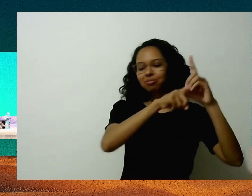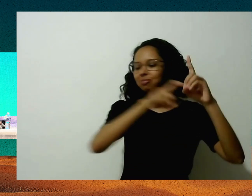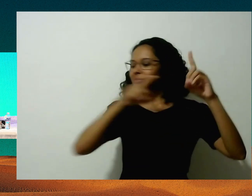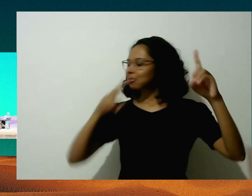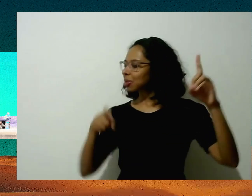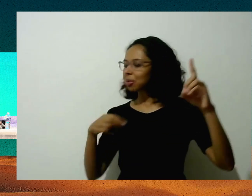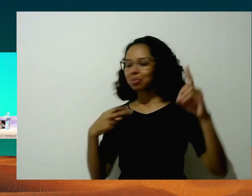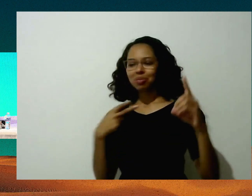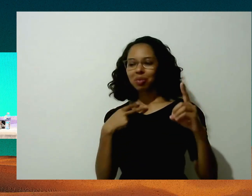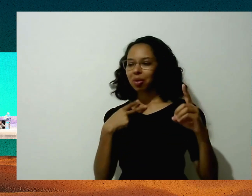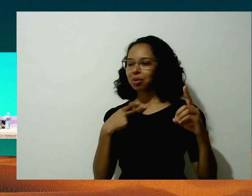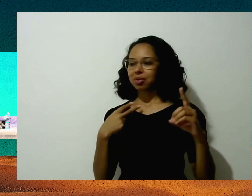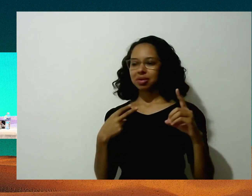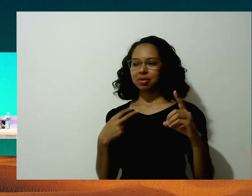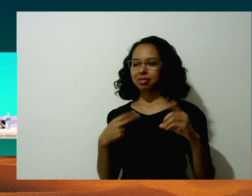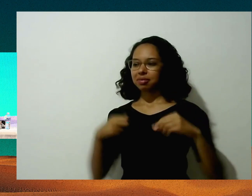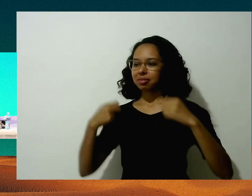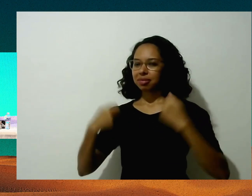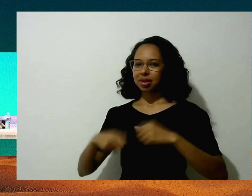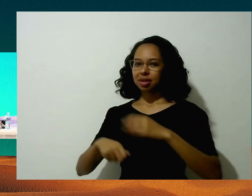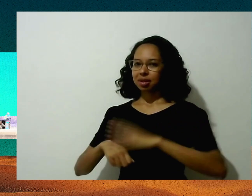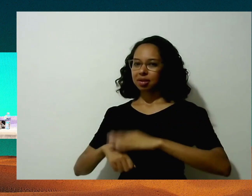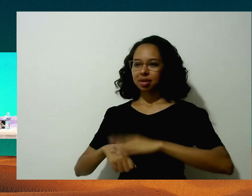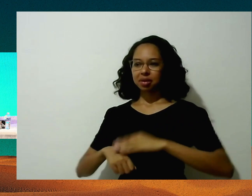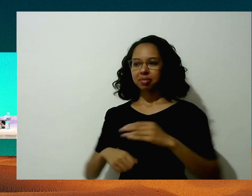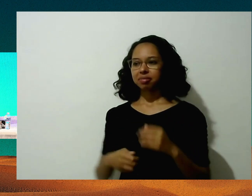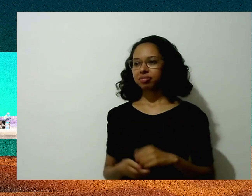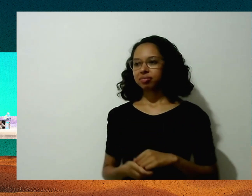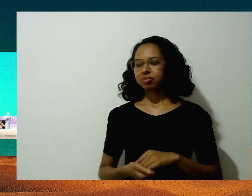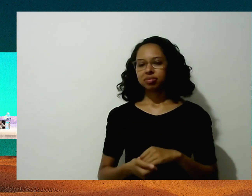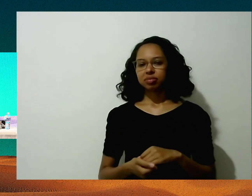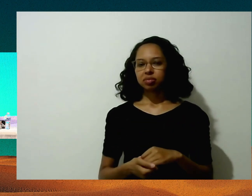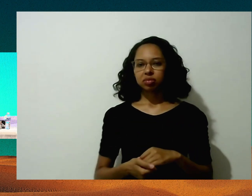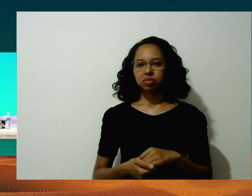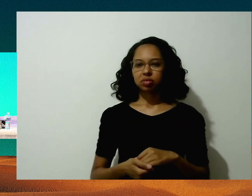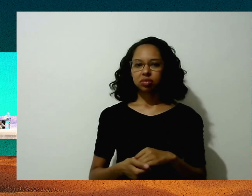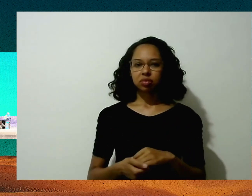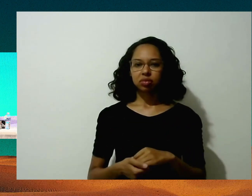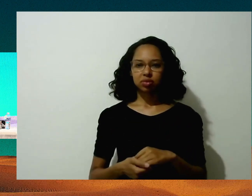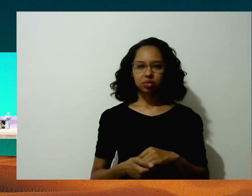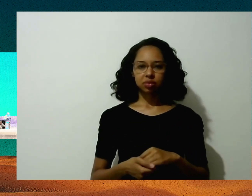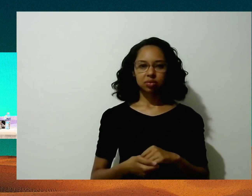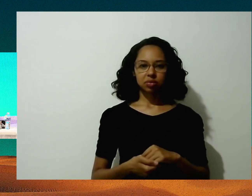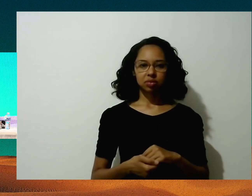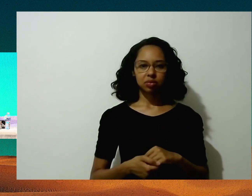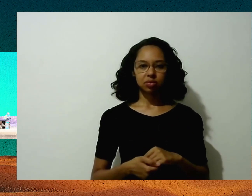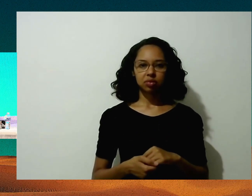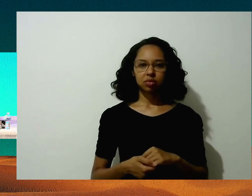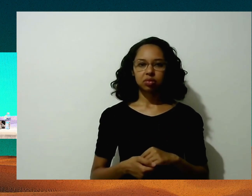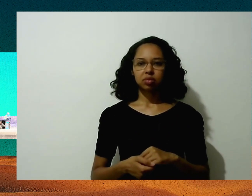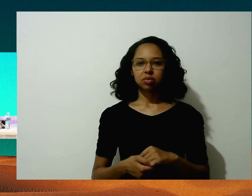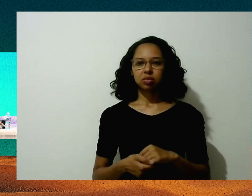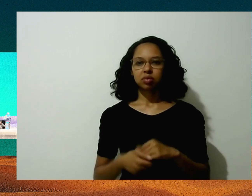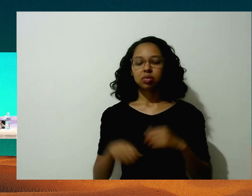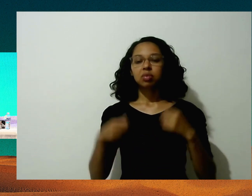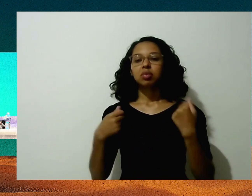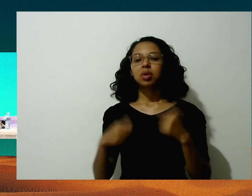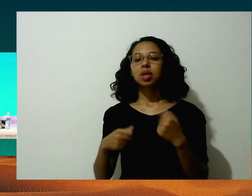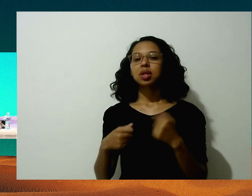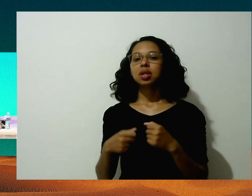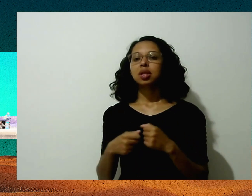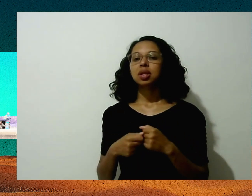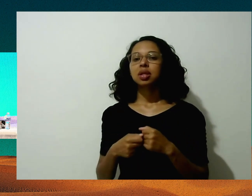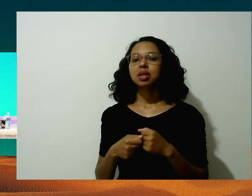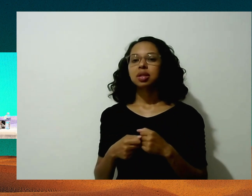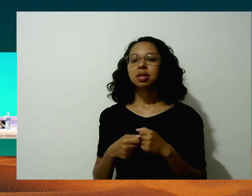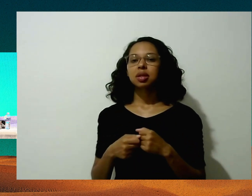Verse 19. Then most assuredly I say to you, the Son can do nothing of himself, senão somente aquilo que vir fazer